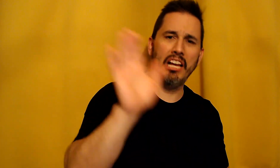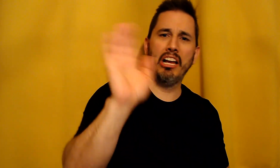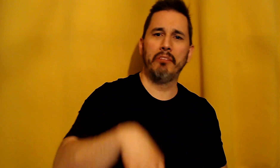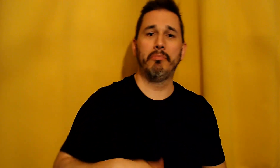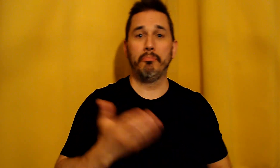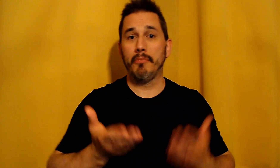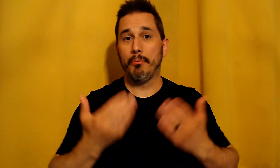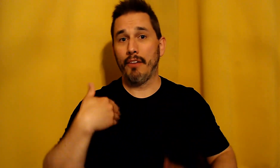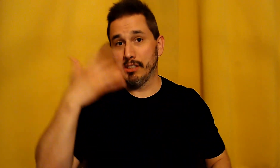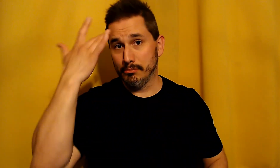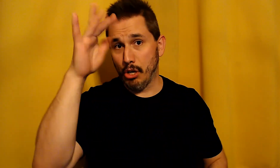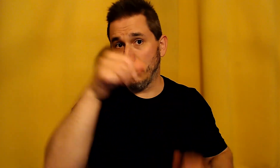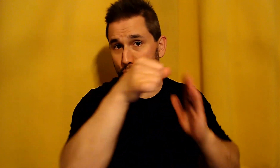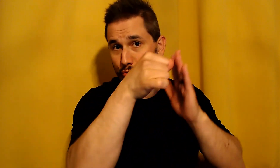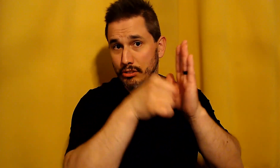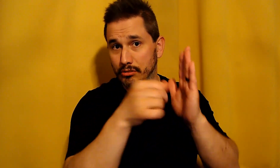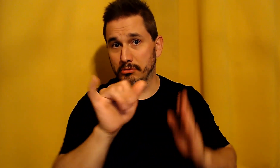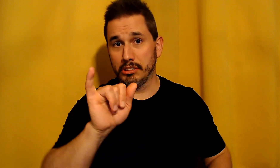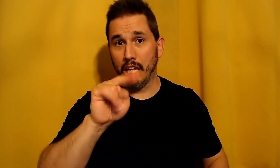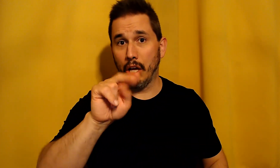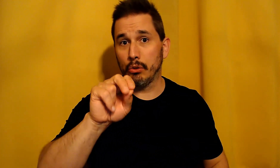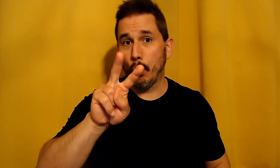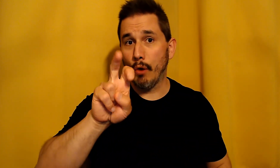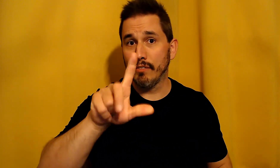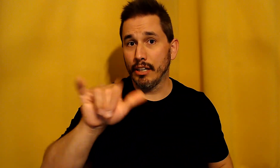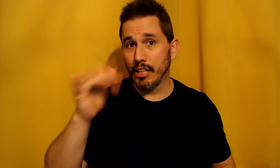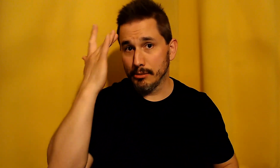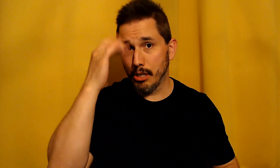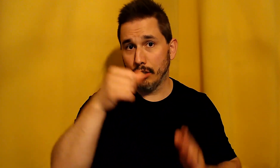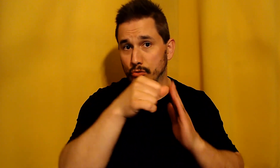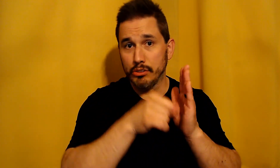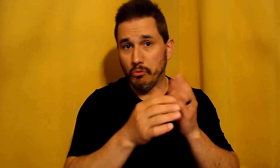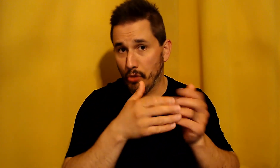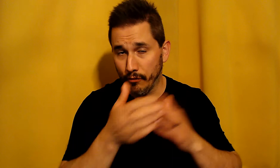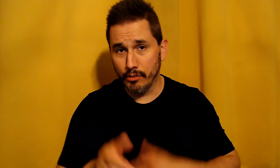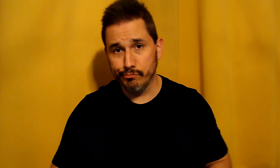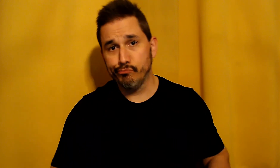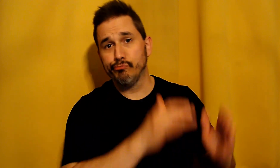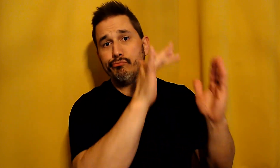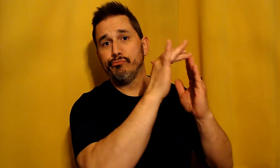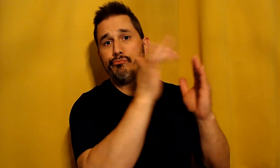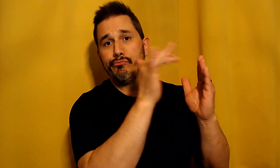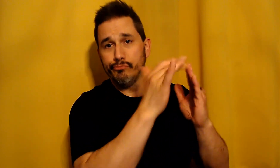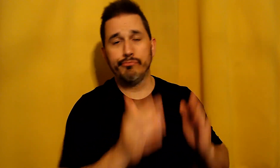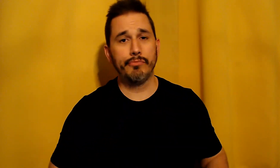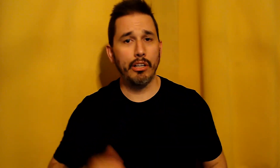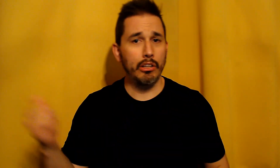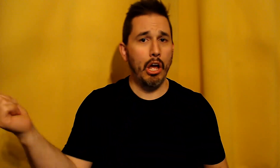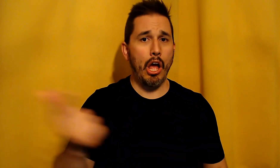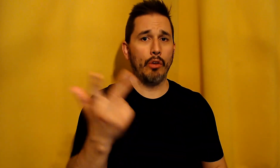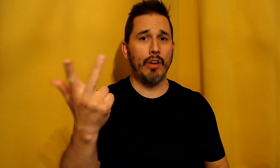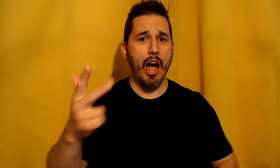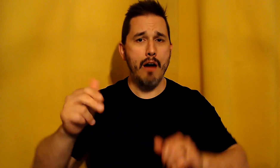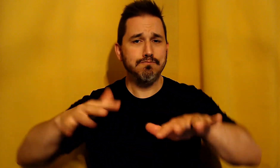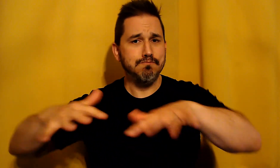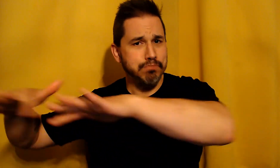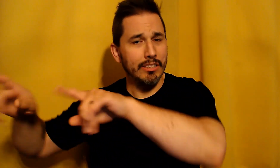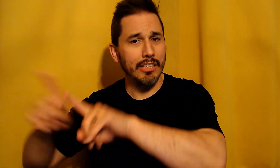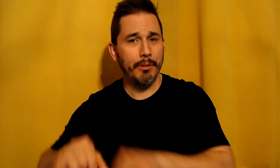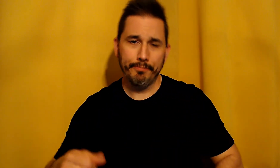food's ready and you want to wake them all up at the same time. You could use a smart switch like an Innovelli smart switch or something like that to trigger all of